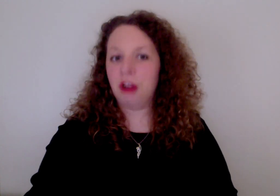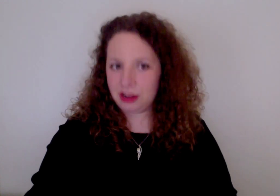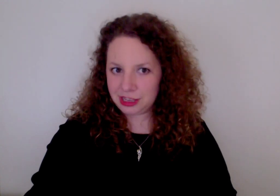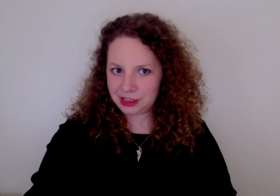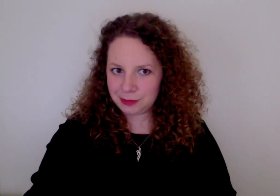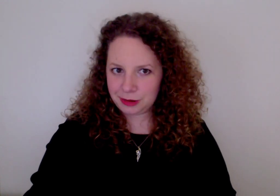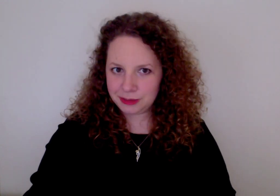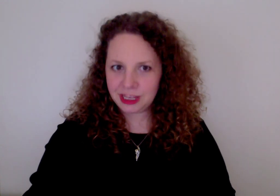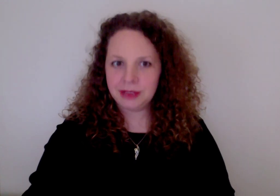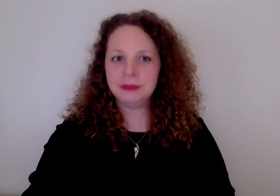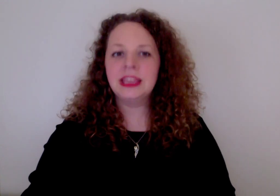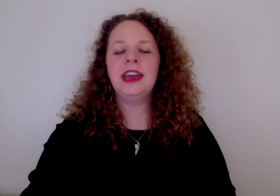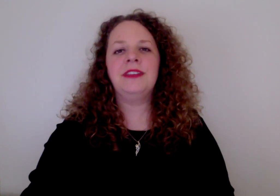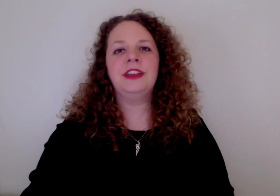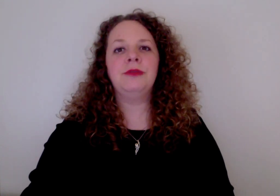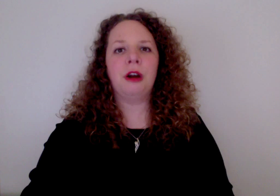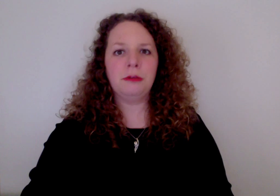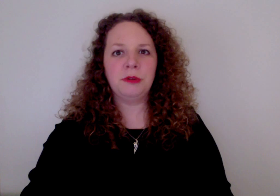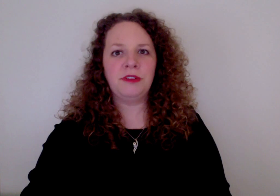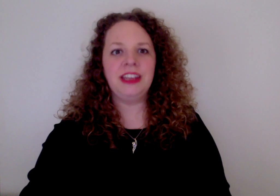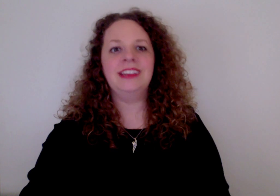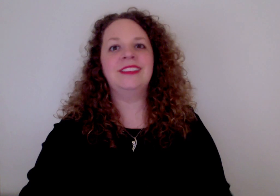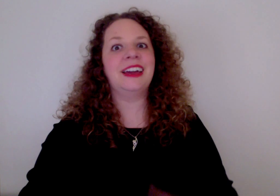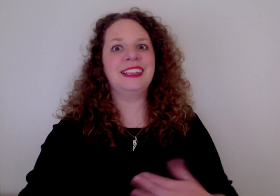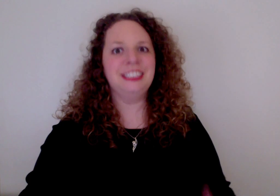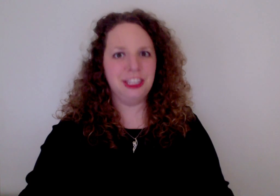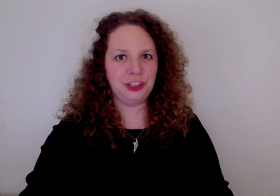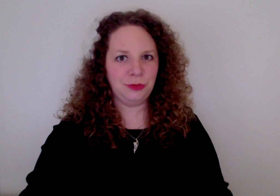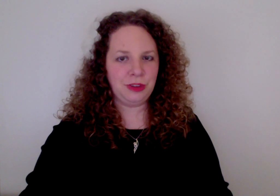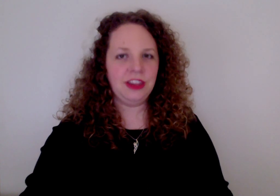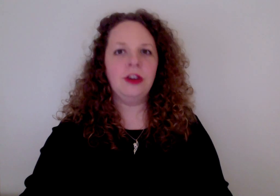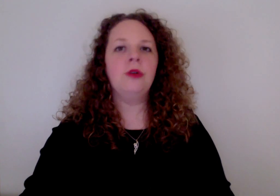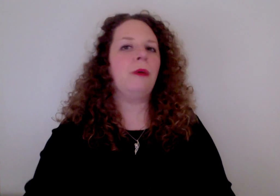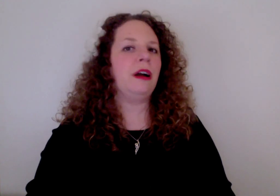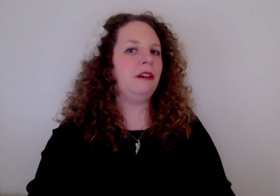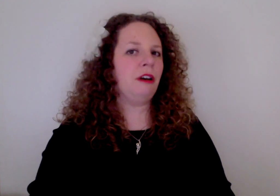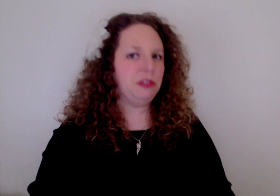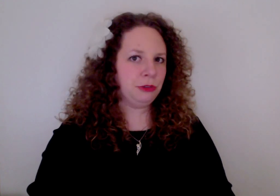nodding at the proper times and that you are providing that condition with it while also